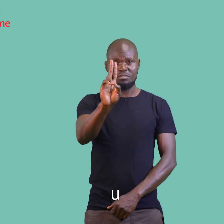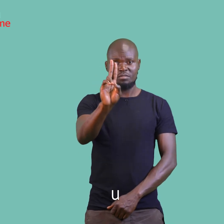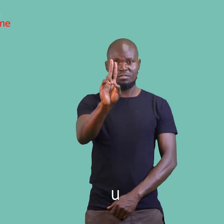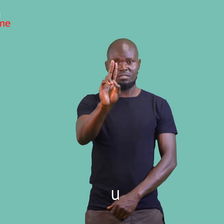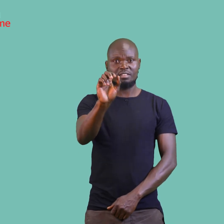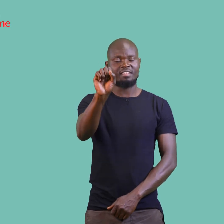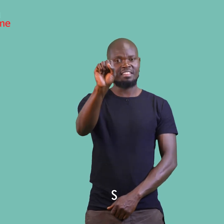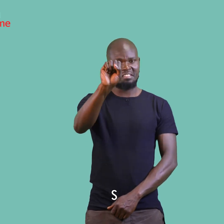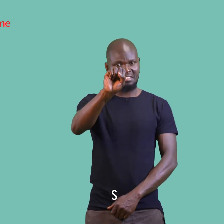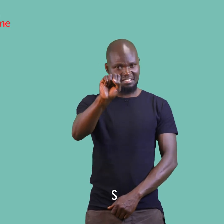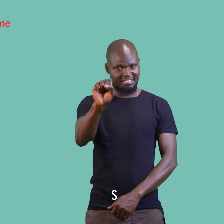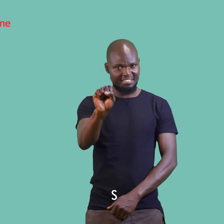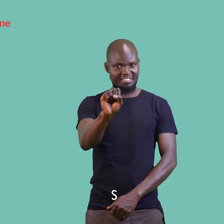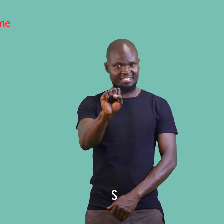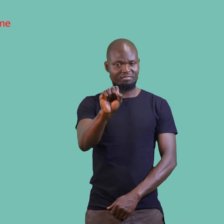U S.